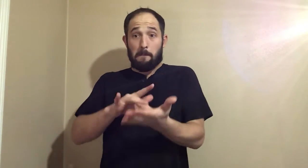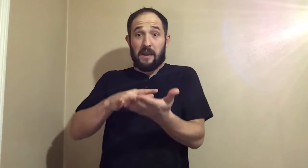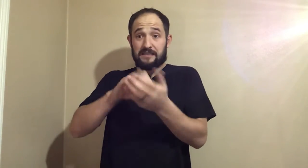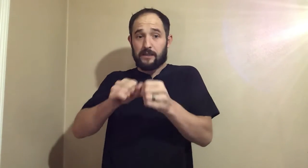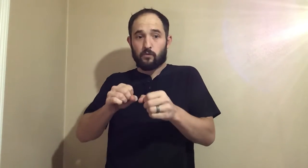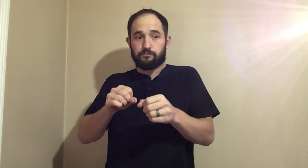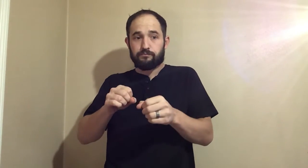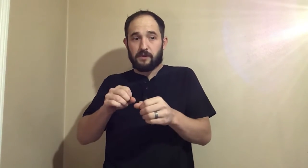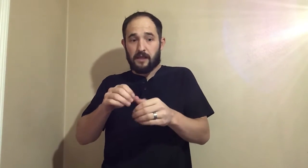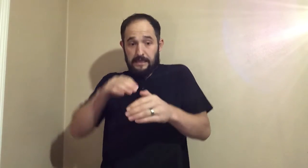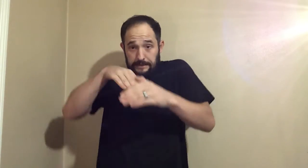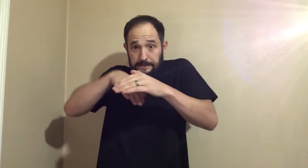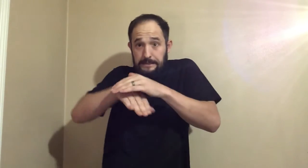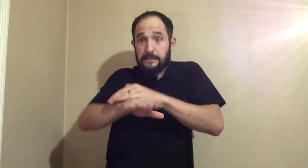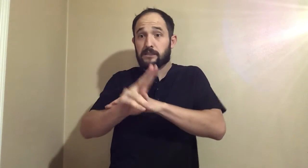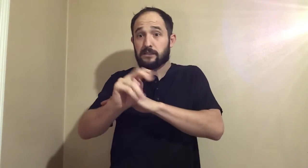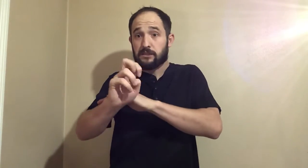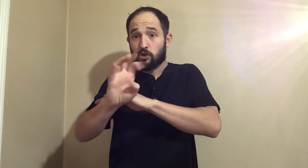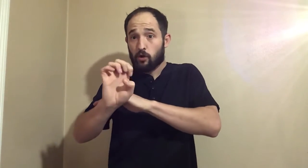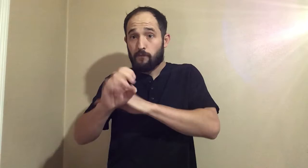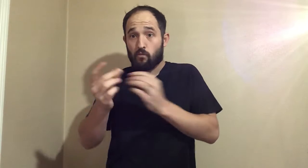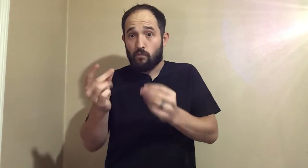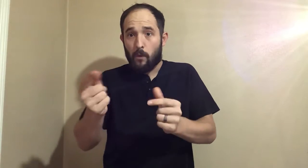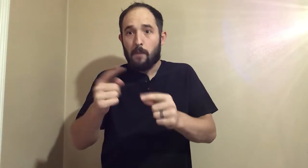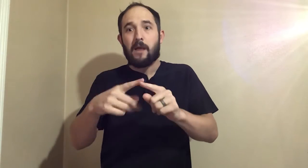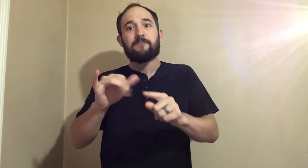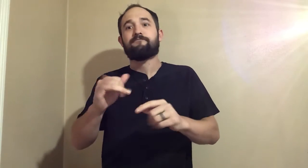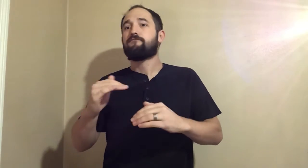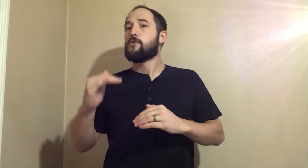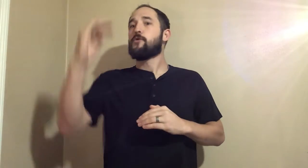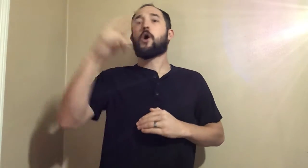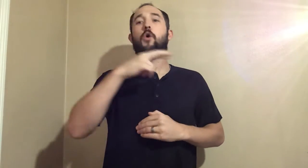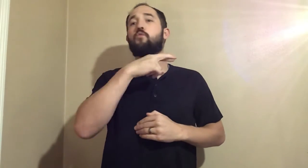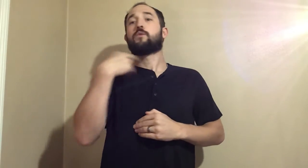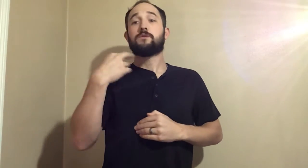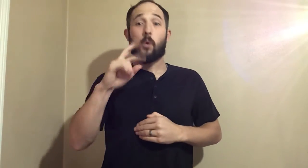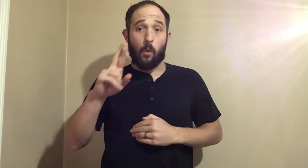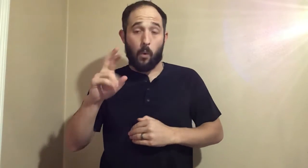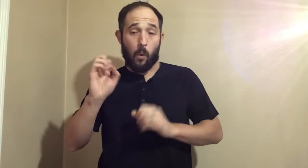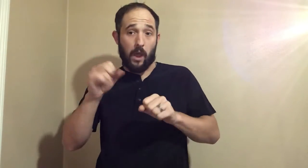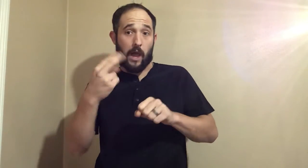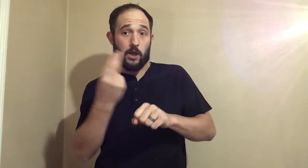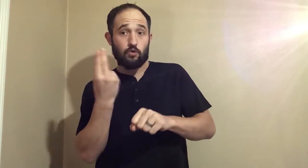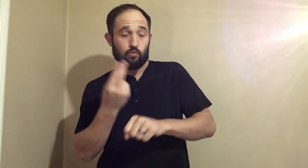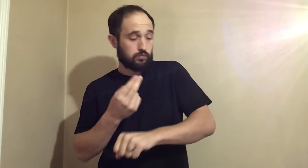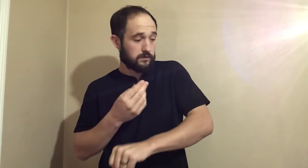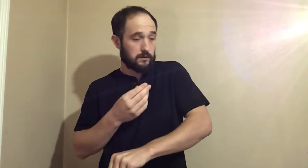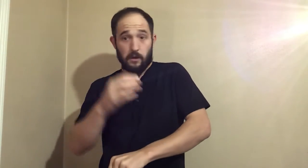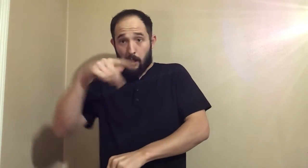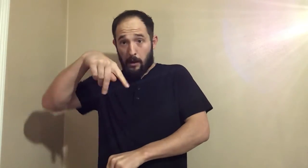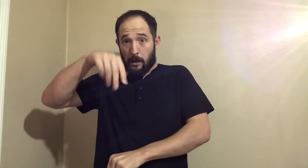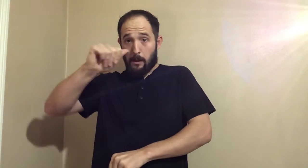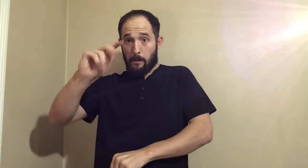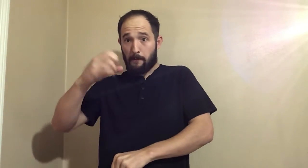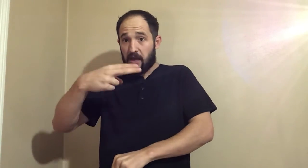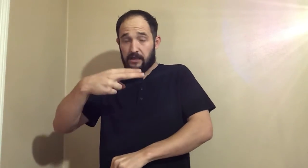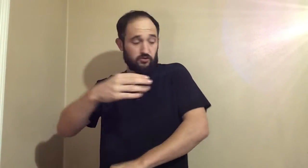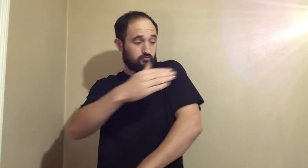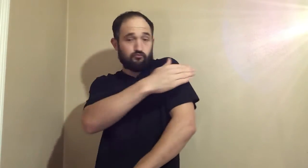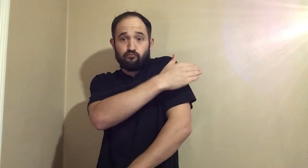risks. Medications can be given as a patch, like a Duragesic fentanyl patch. And that usually works well for pain, but